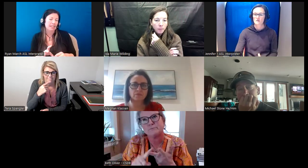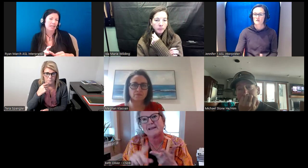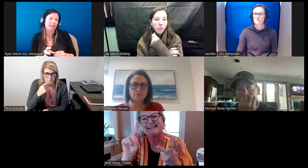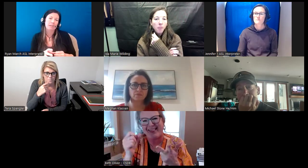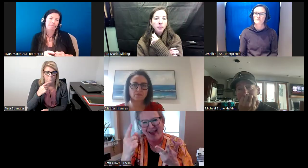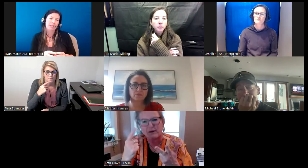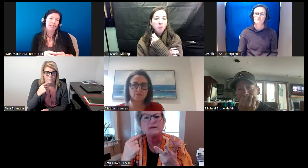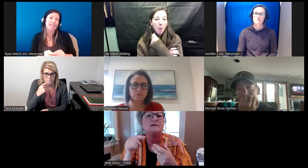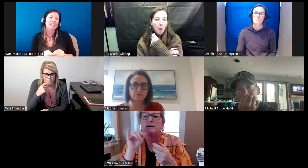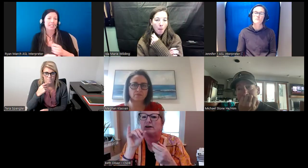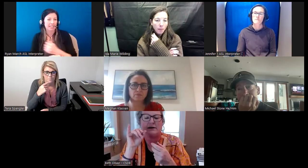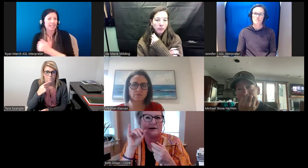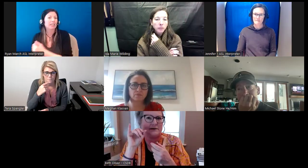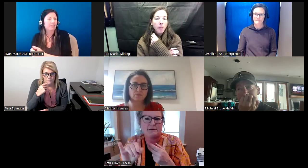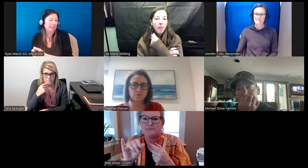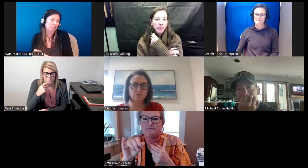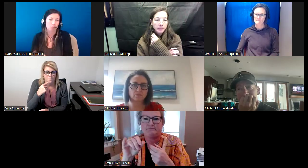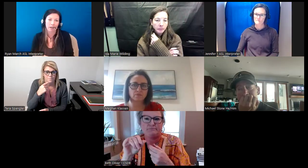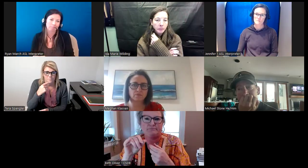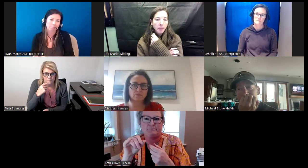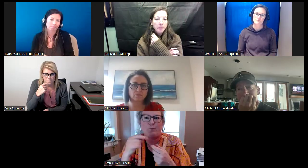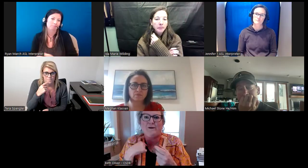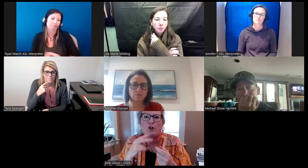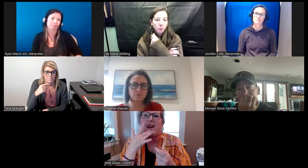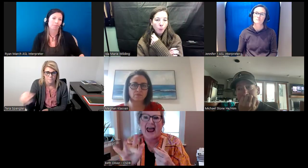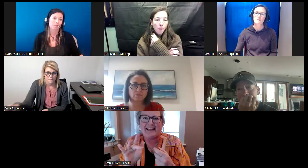And the D11, well,